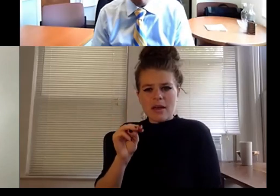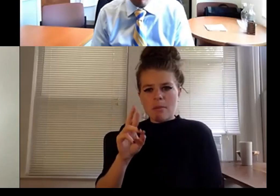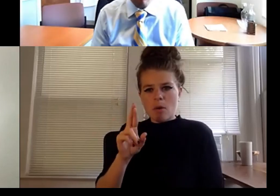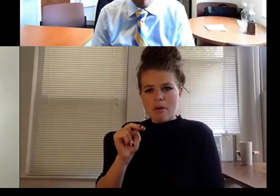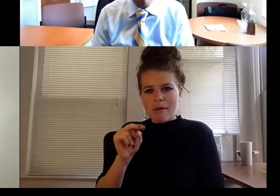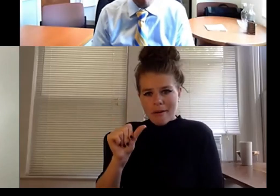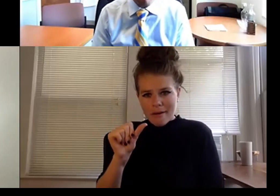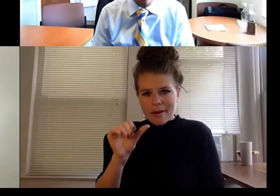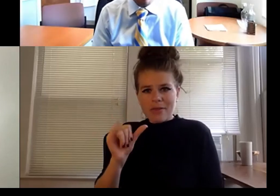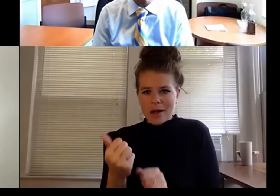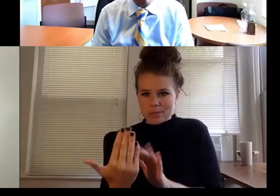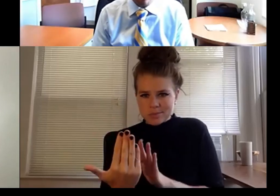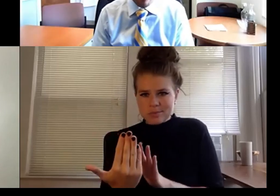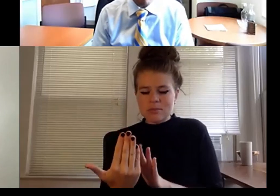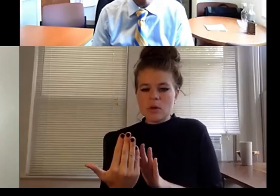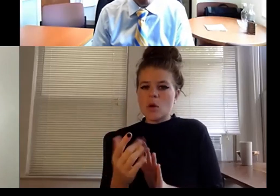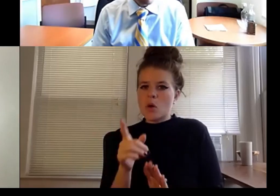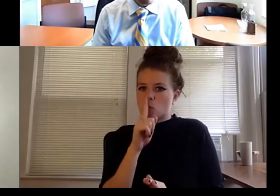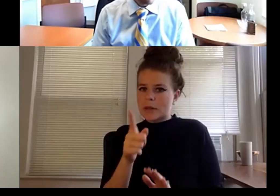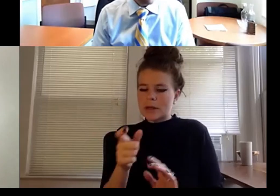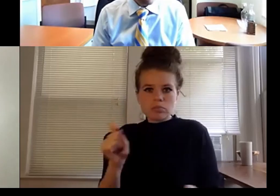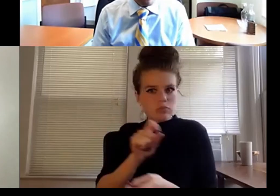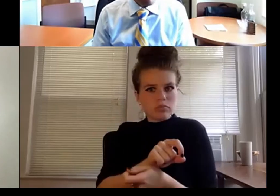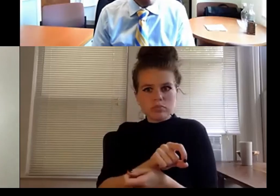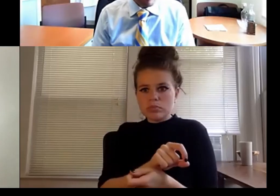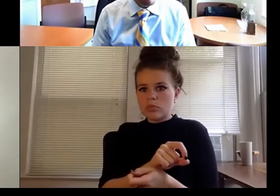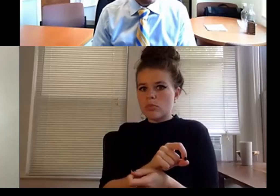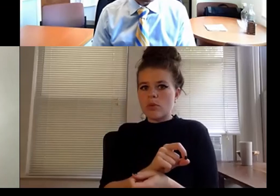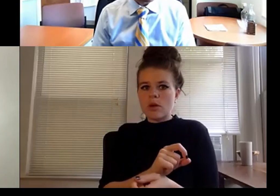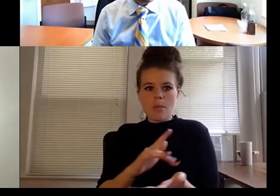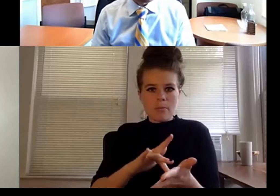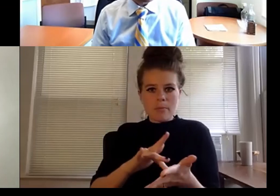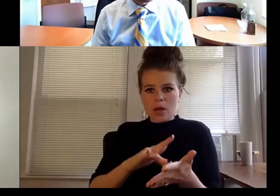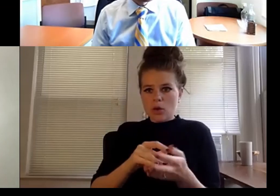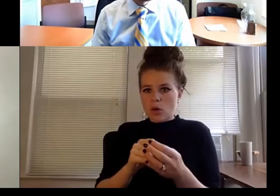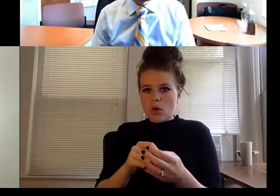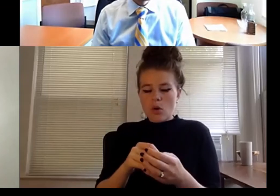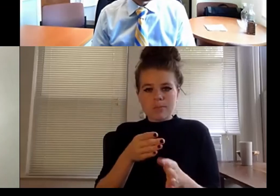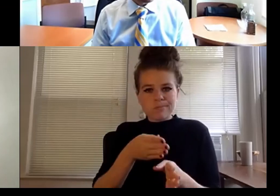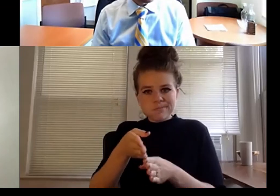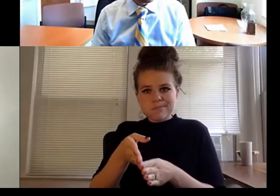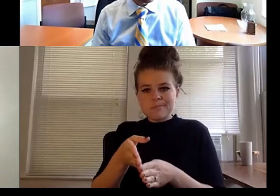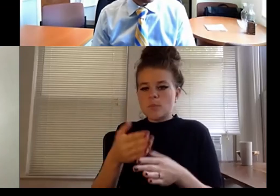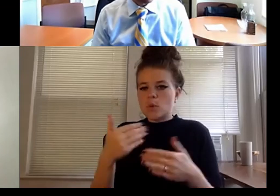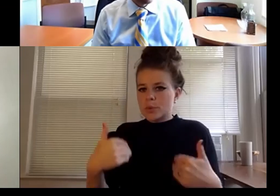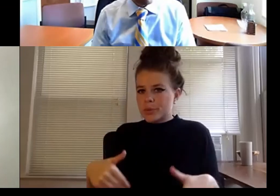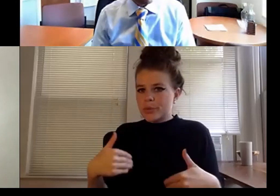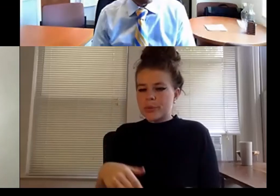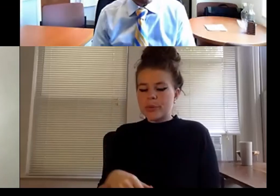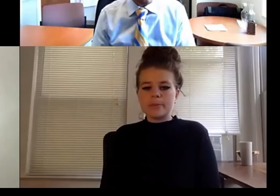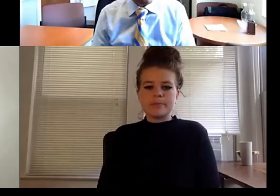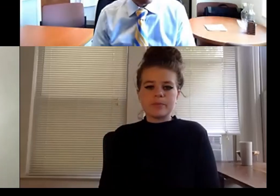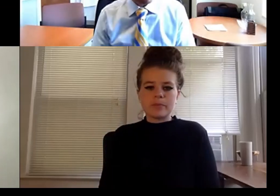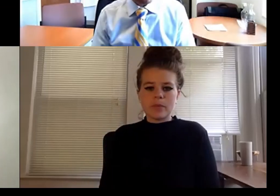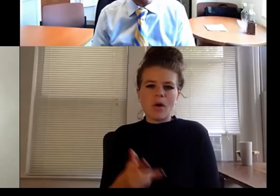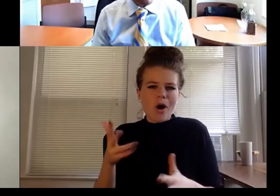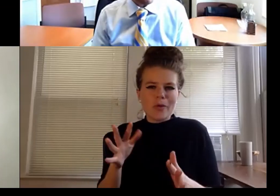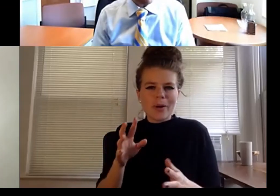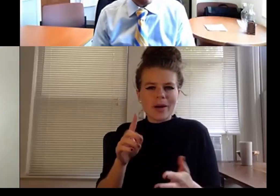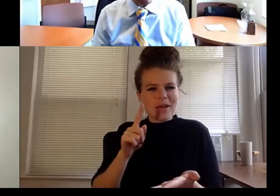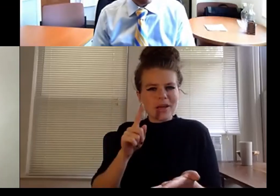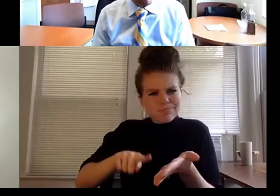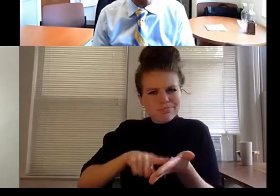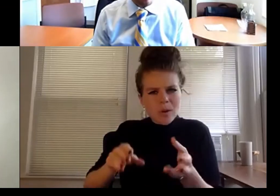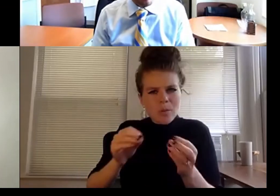technology is going to revolutionize this medical field, and that and they are already looking into this